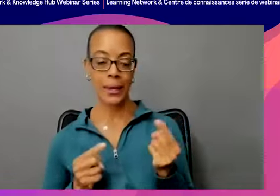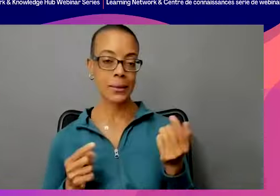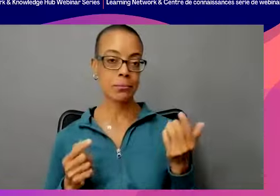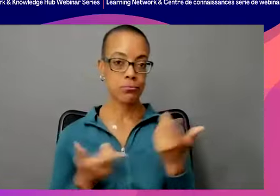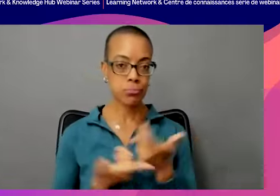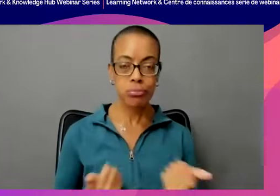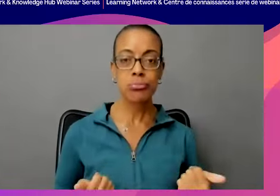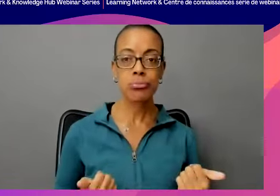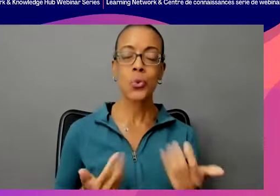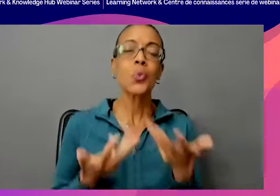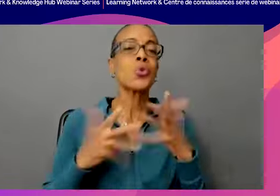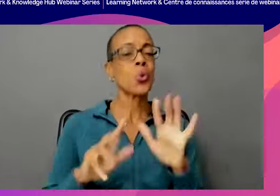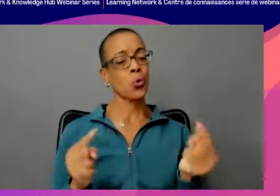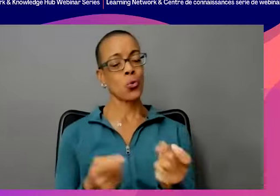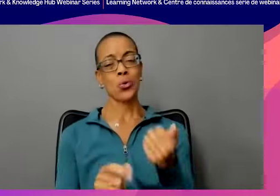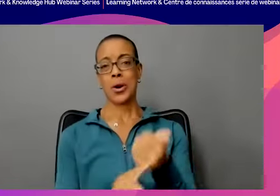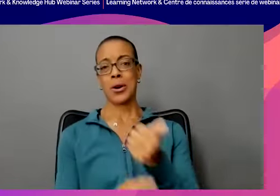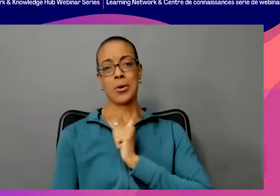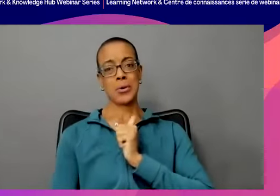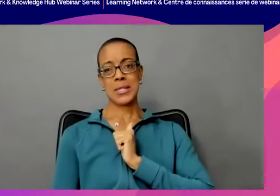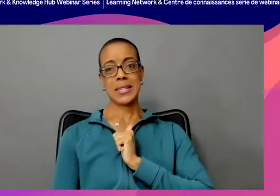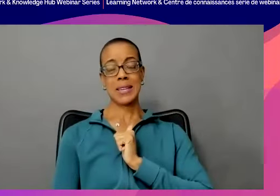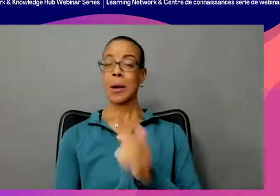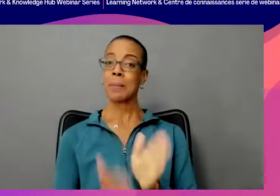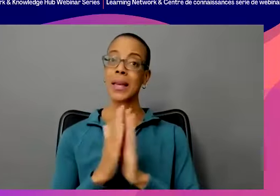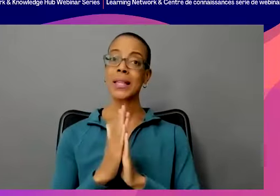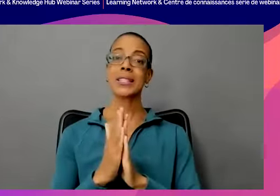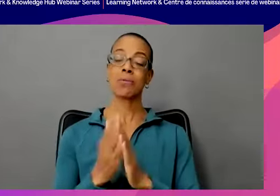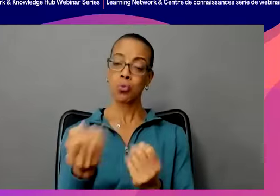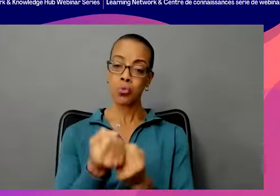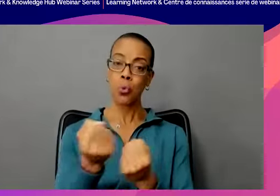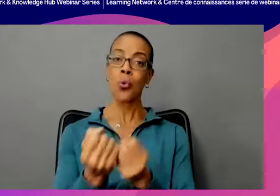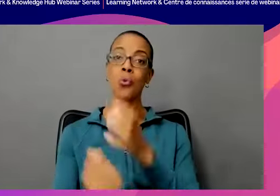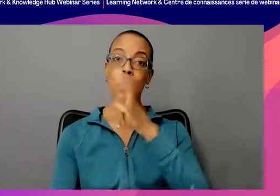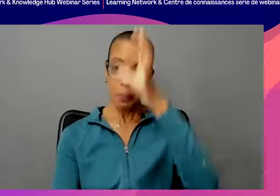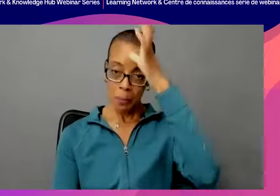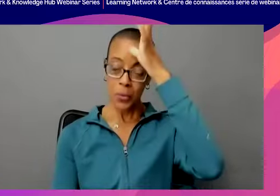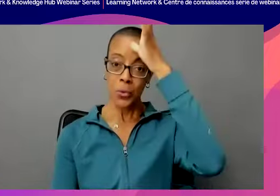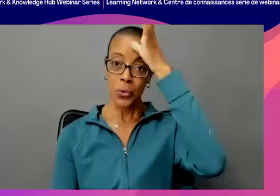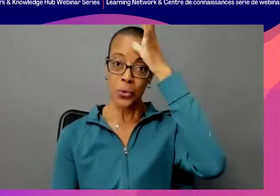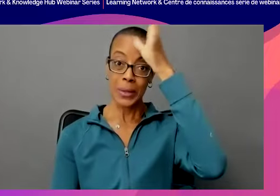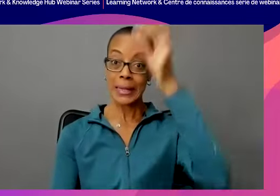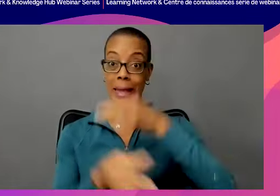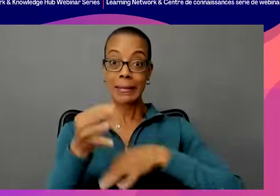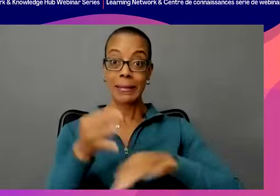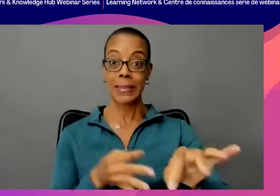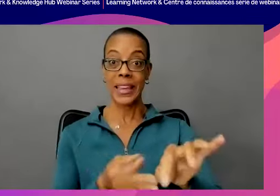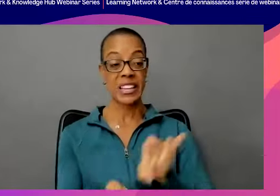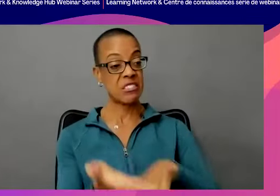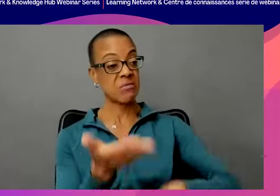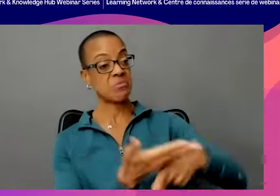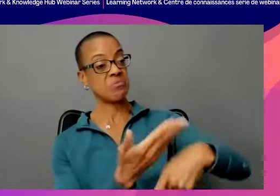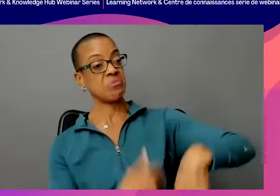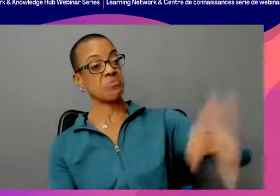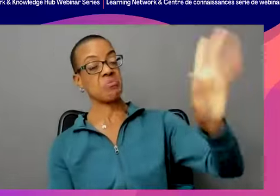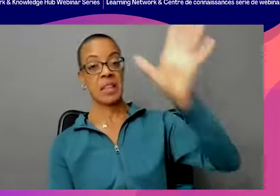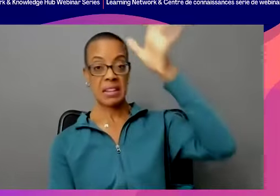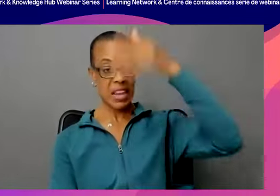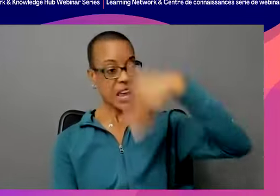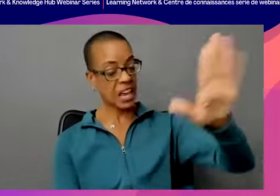I'm asking for supports for parents. Instead of sending dad to jail, ask